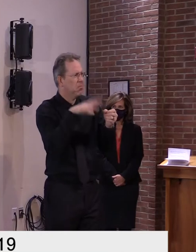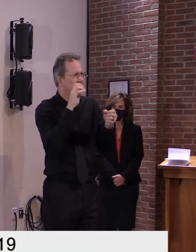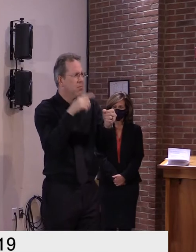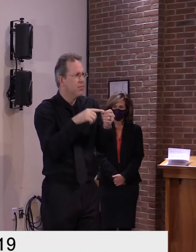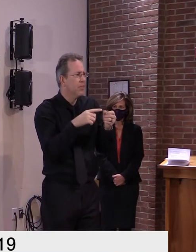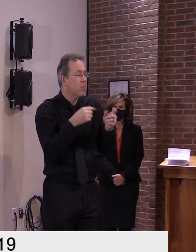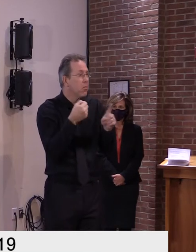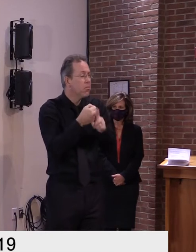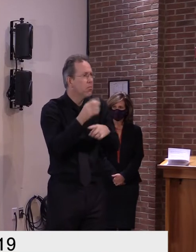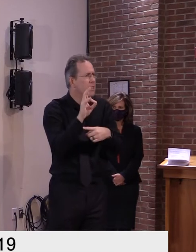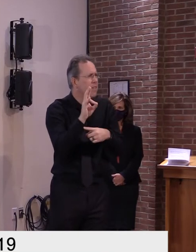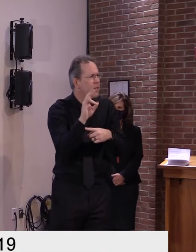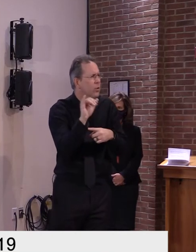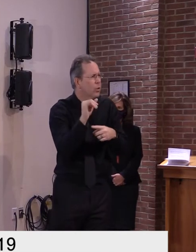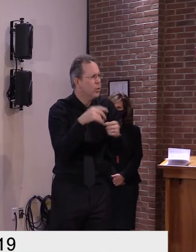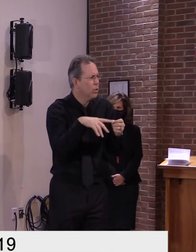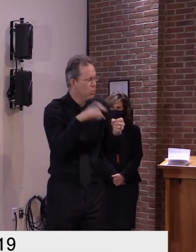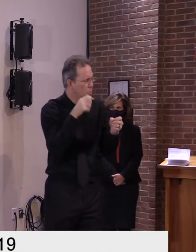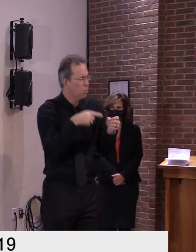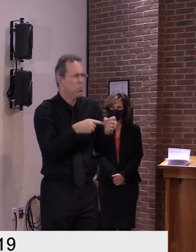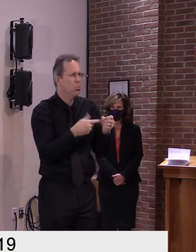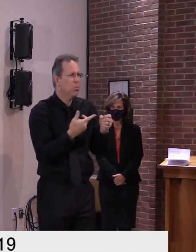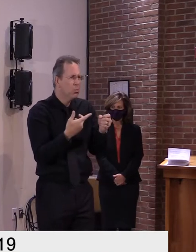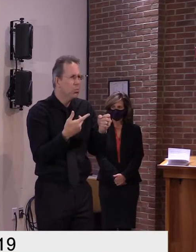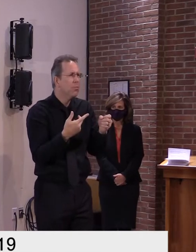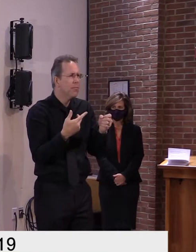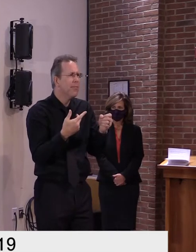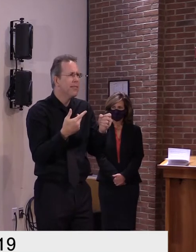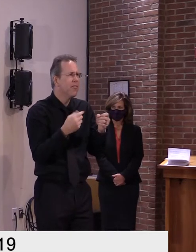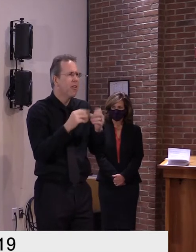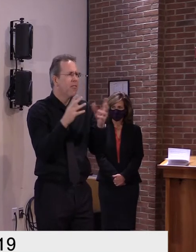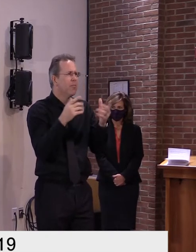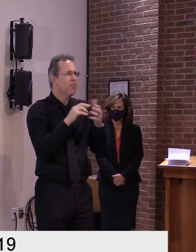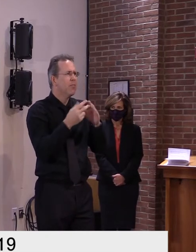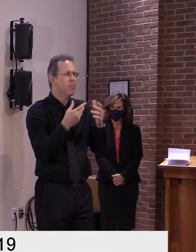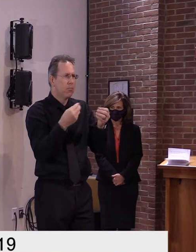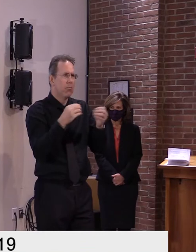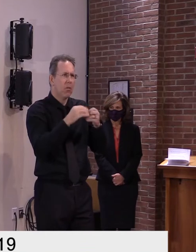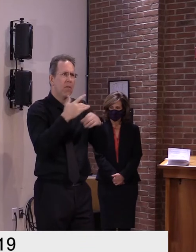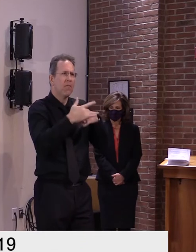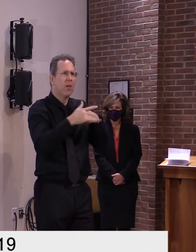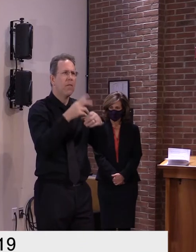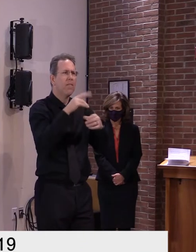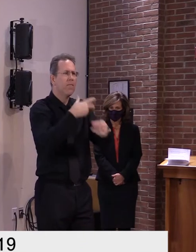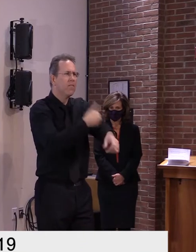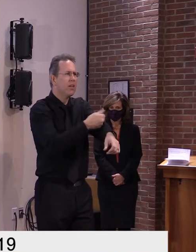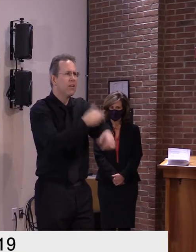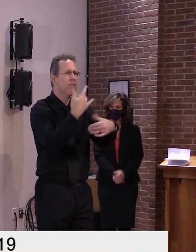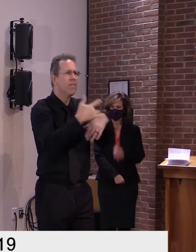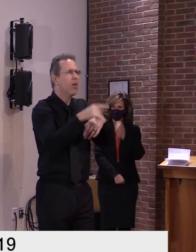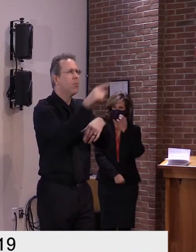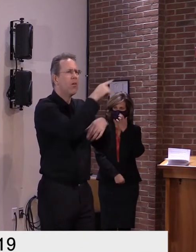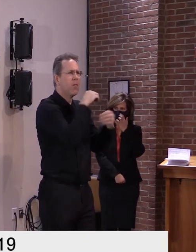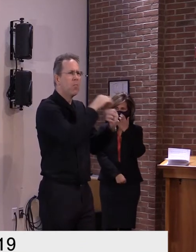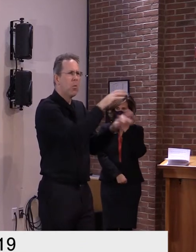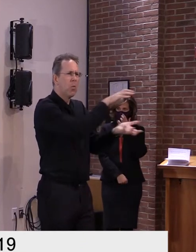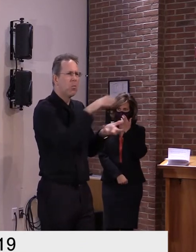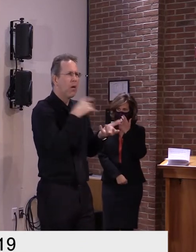7. So that would obviously provide more vaccine from the allocated doses that you were given in the first